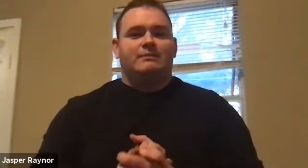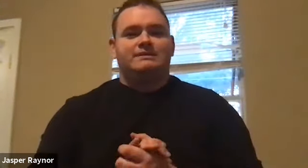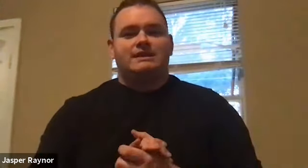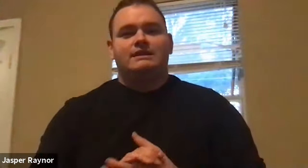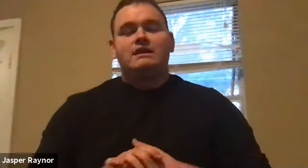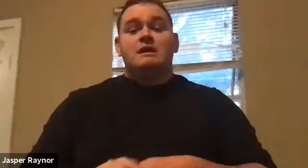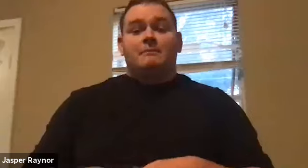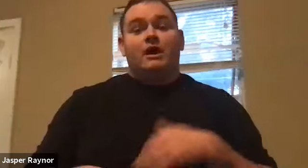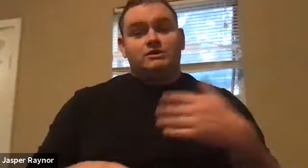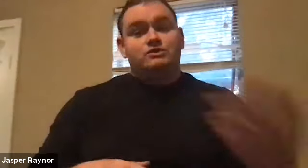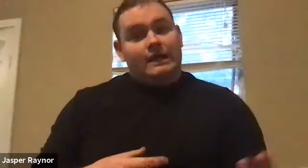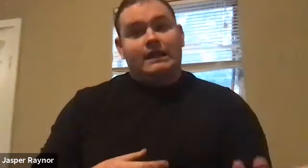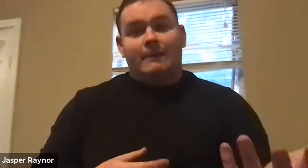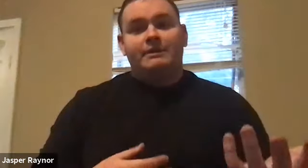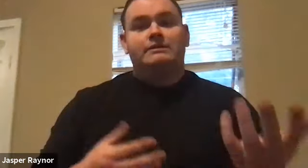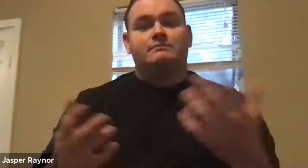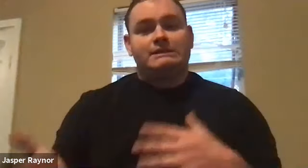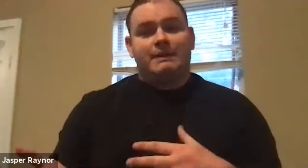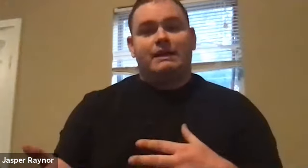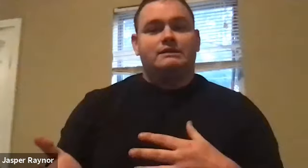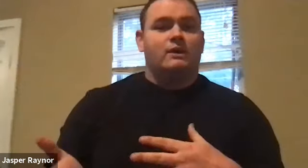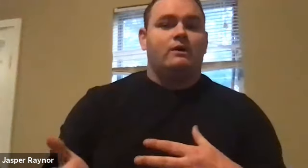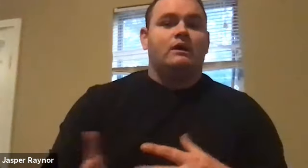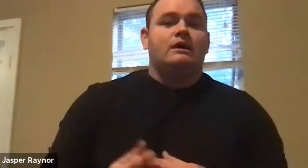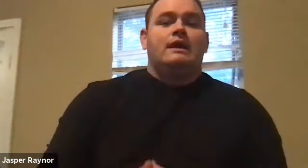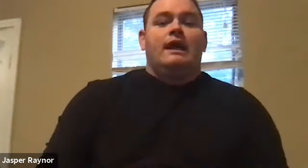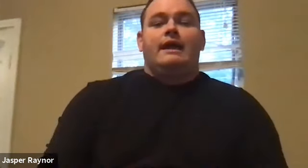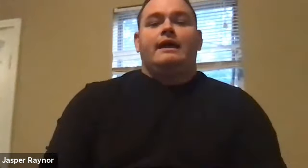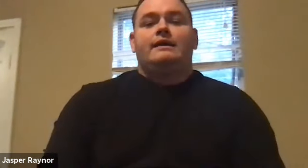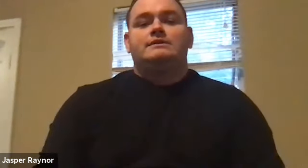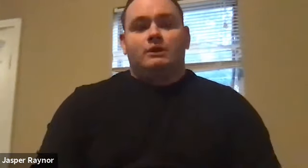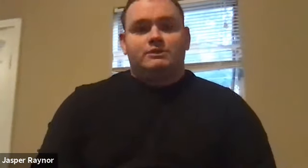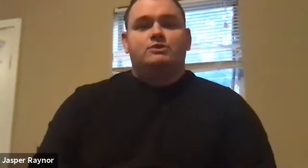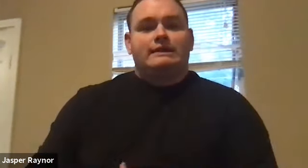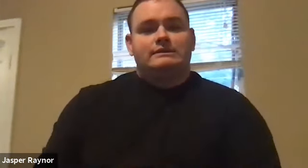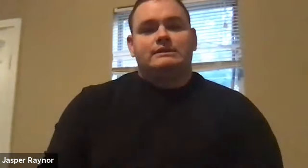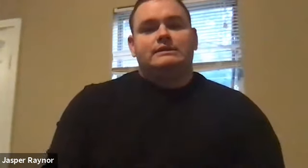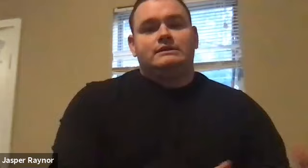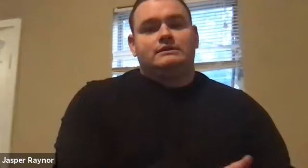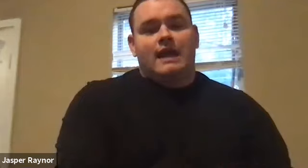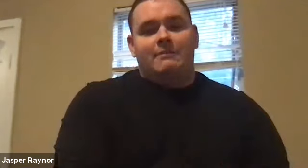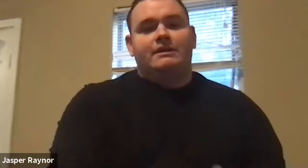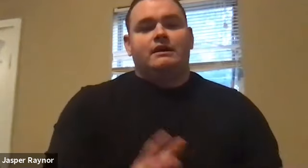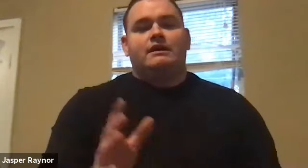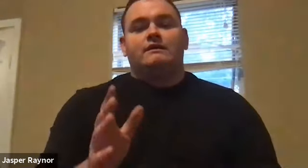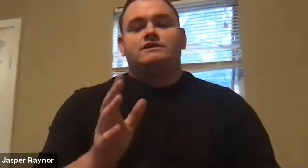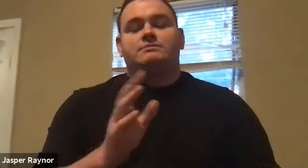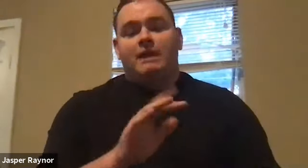the sign, but also try to copy my spelling as well. And this helps you get into the habit of spelling the